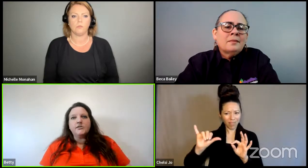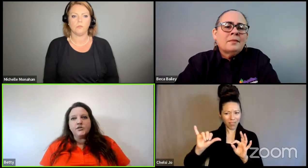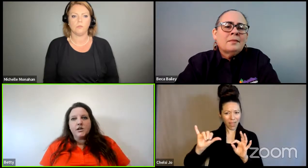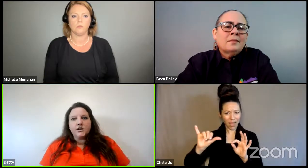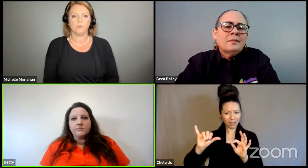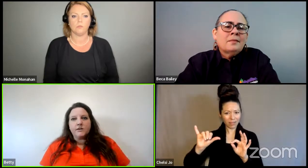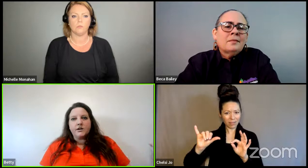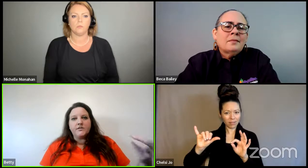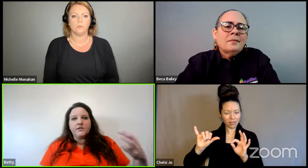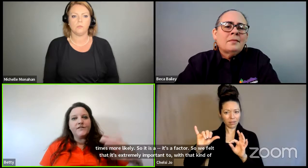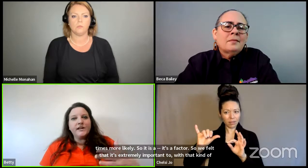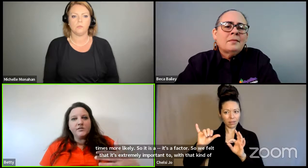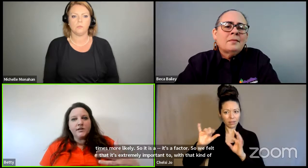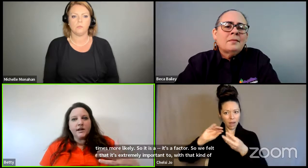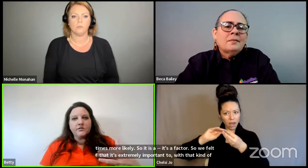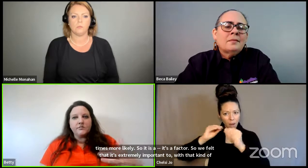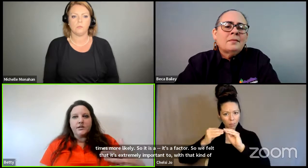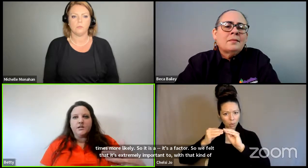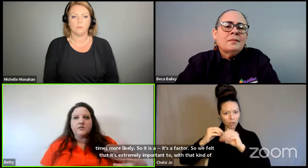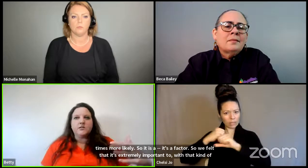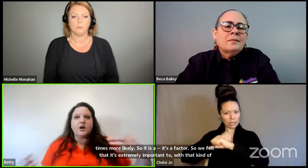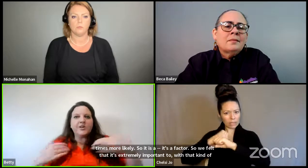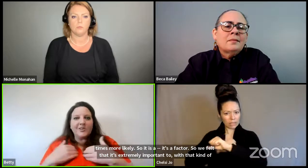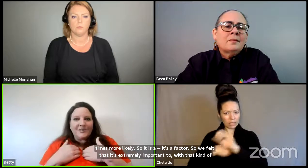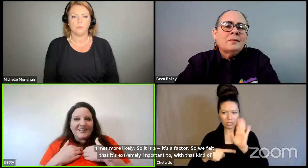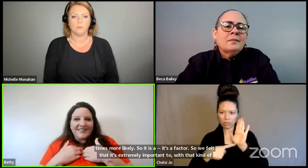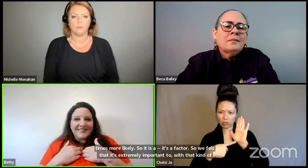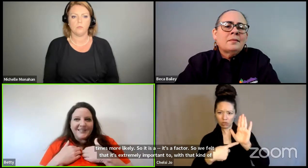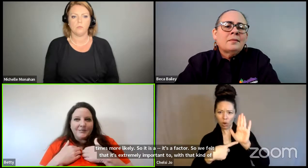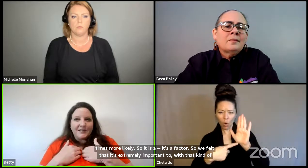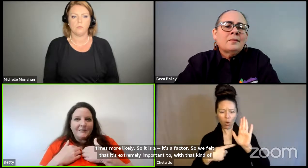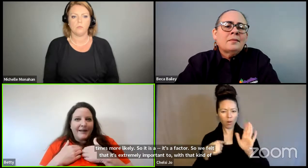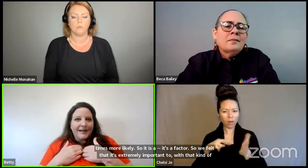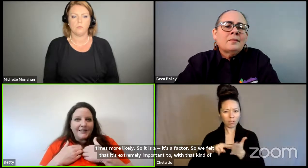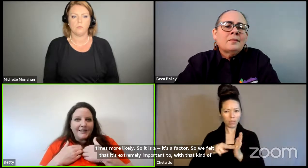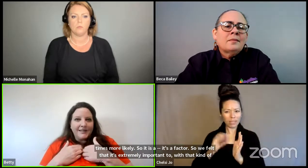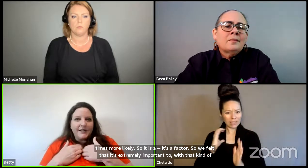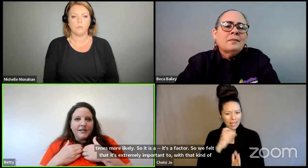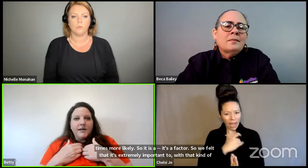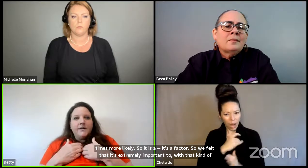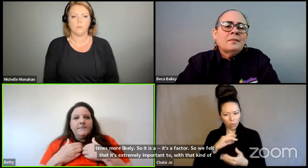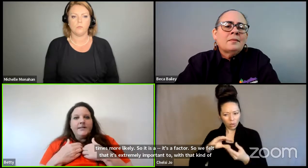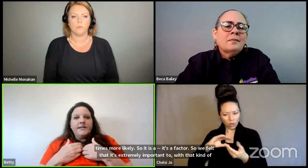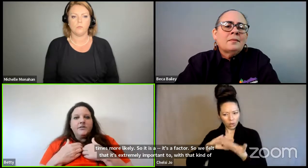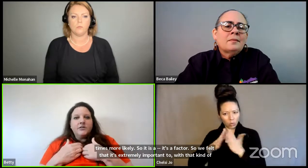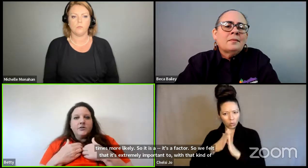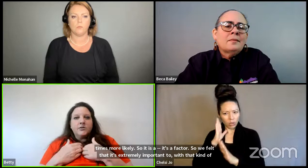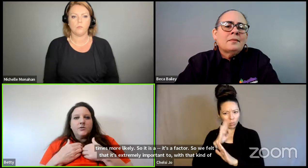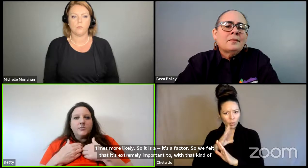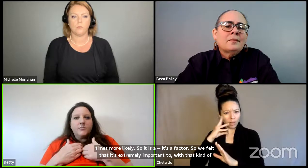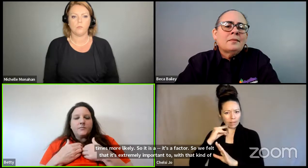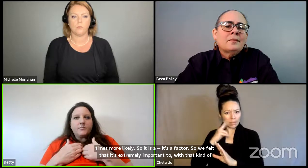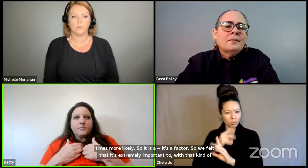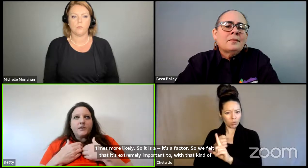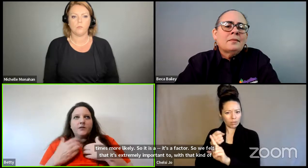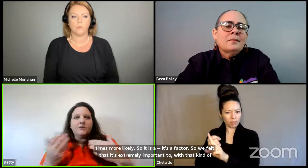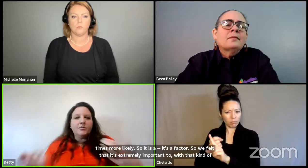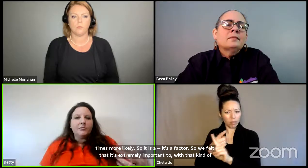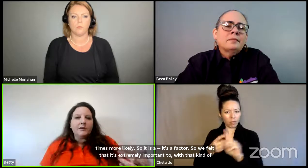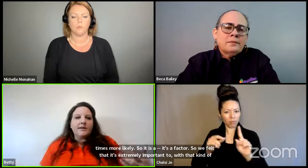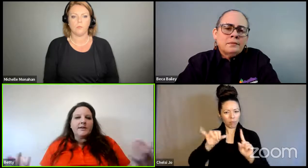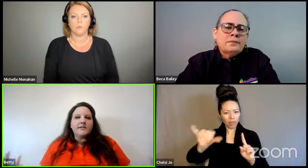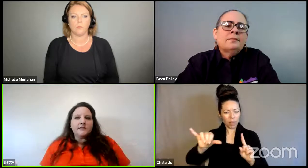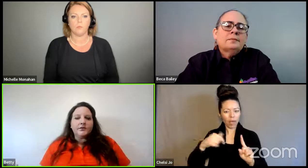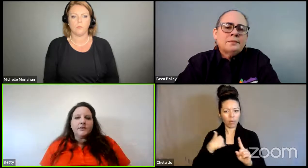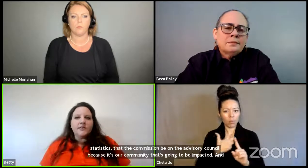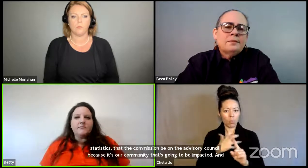the commission be on the advisory council, because it's our community that's going to be impacted. And so it would